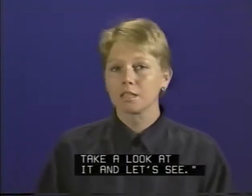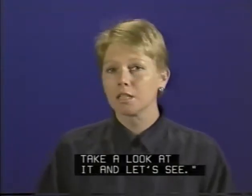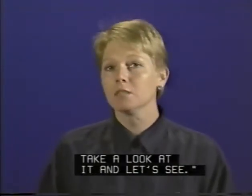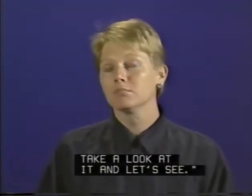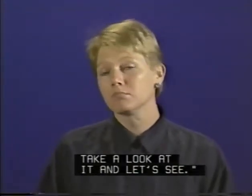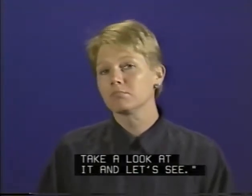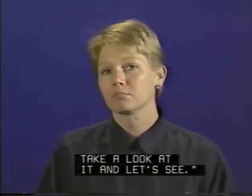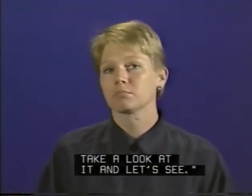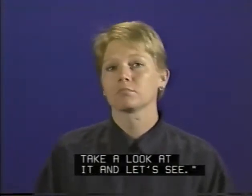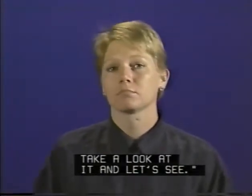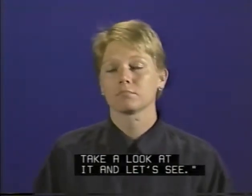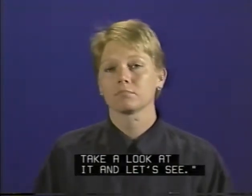see.